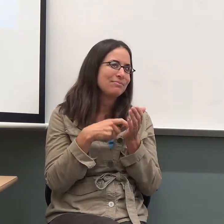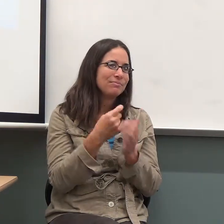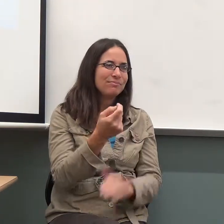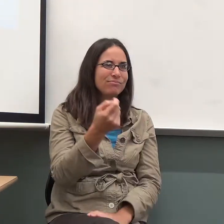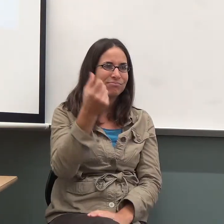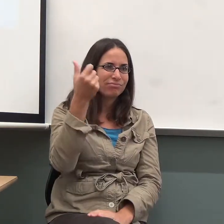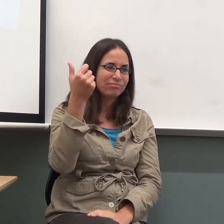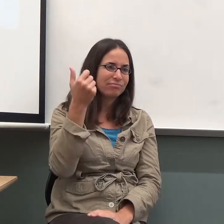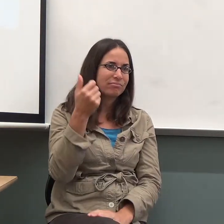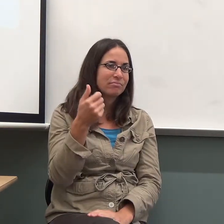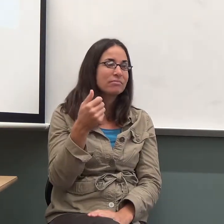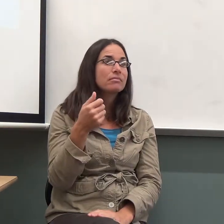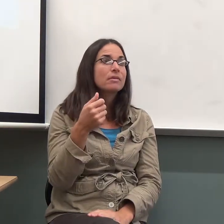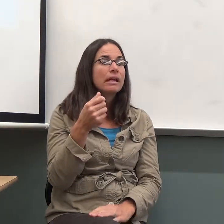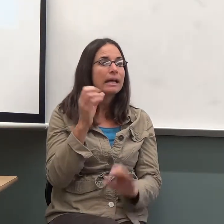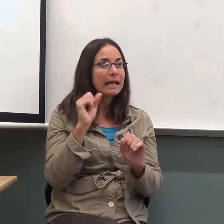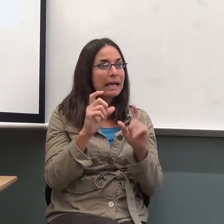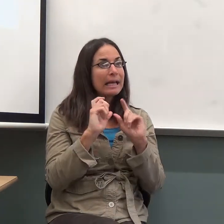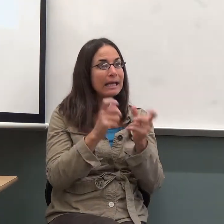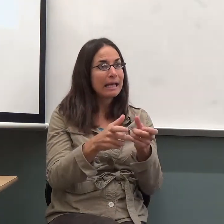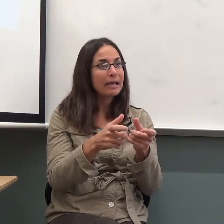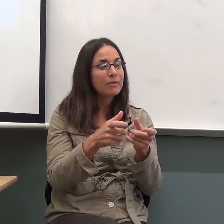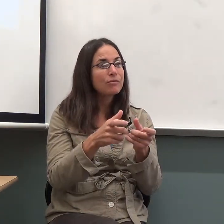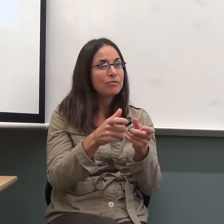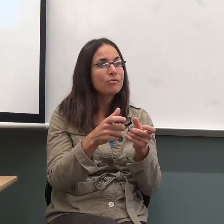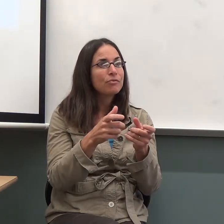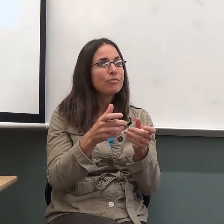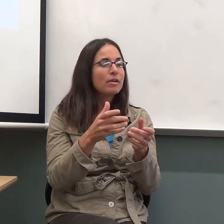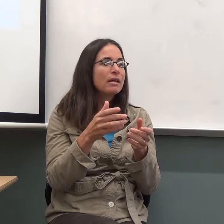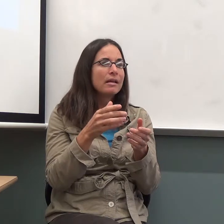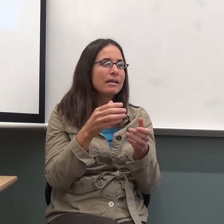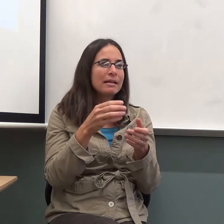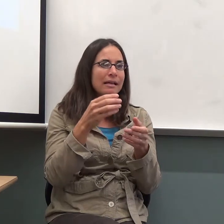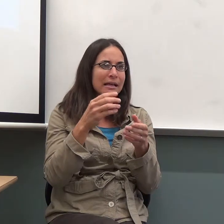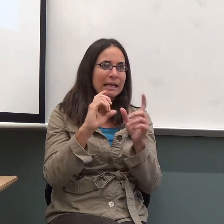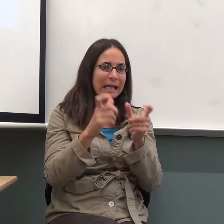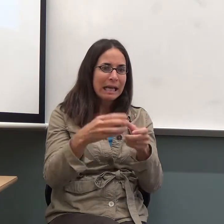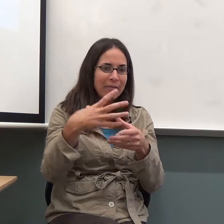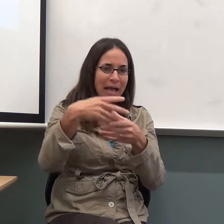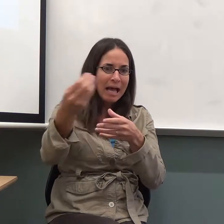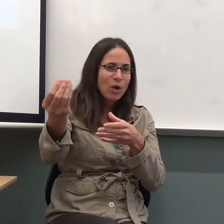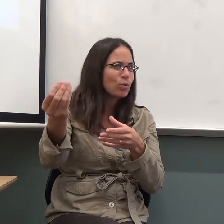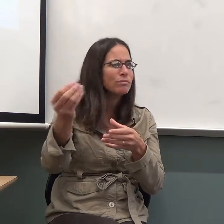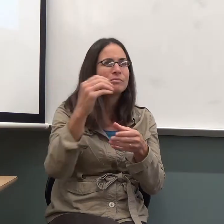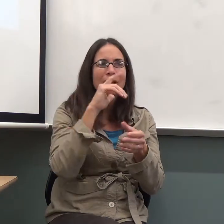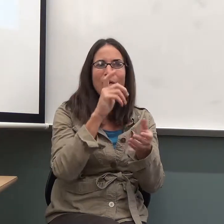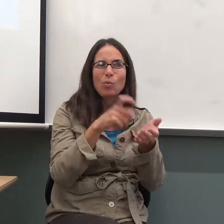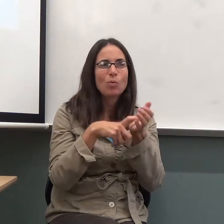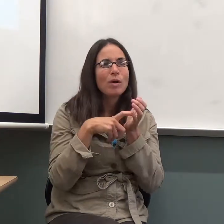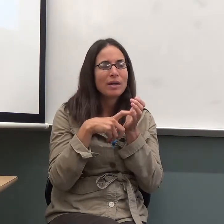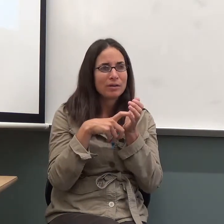Because we can still give something, but out is implied, isn't it? Okay. There is a lot of candy given on Halloween.